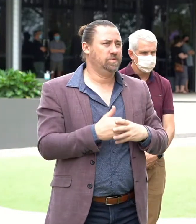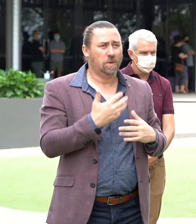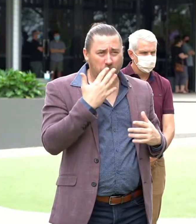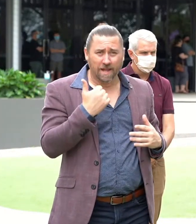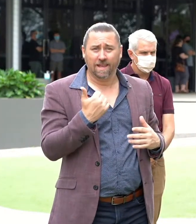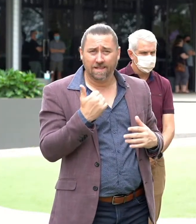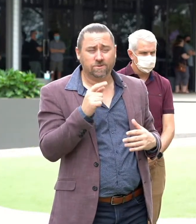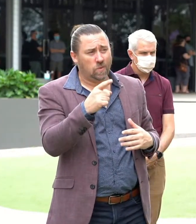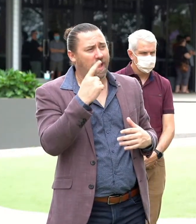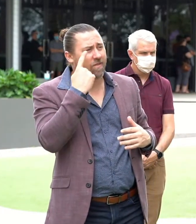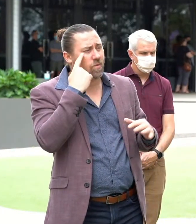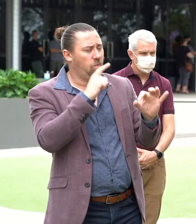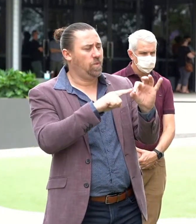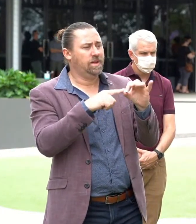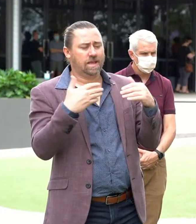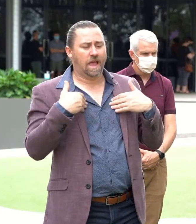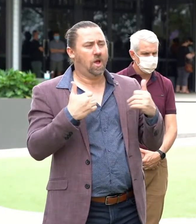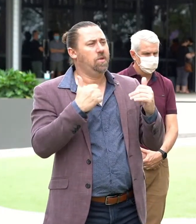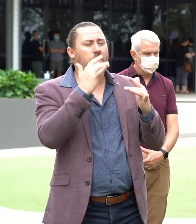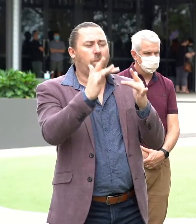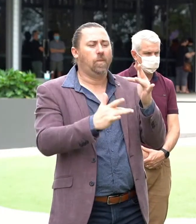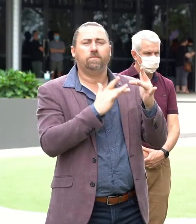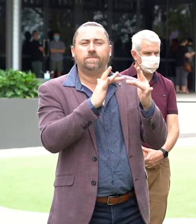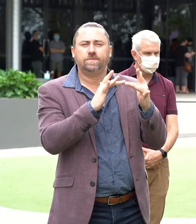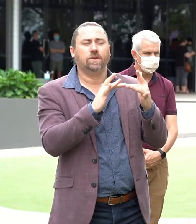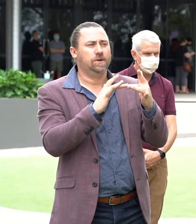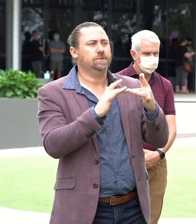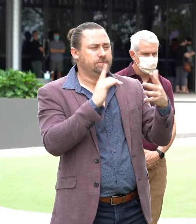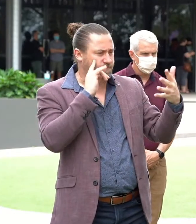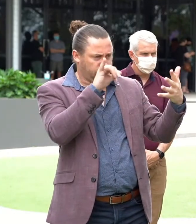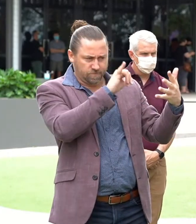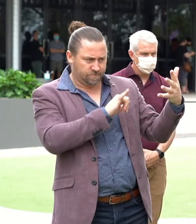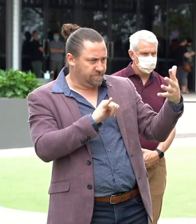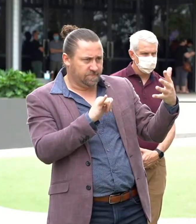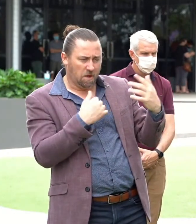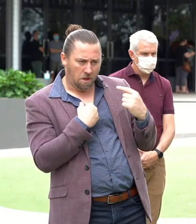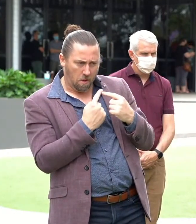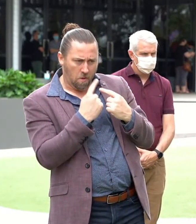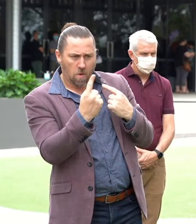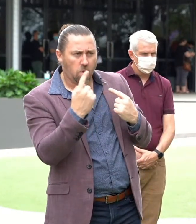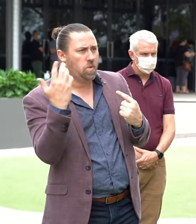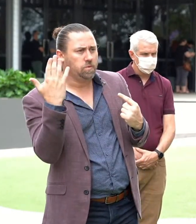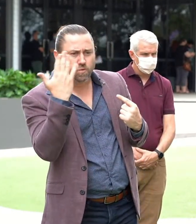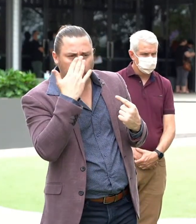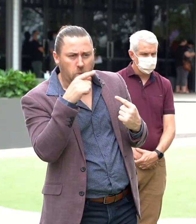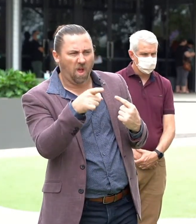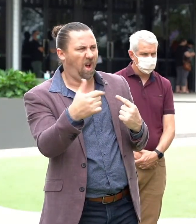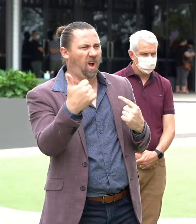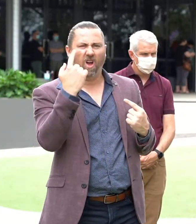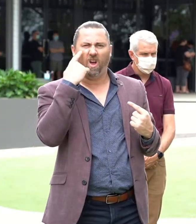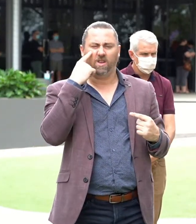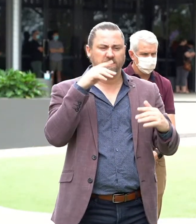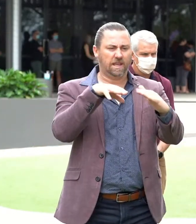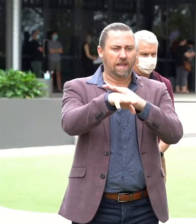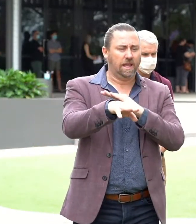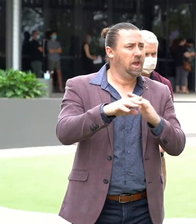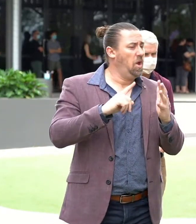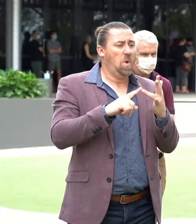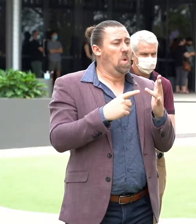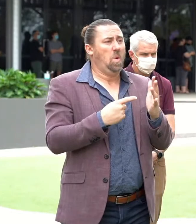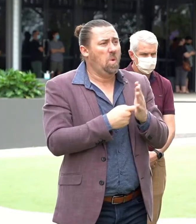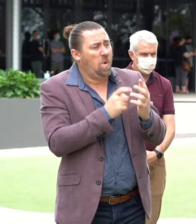on the Queensland Health website, find out where the closest schools are or the closest other opportunities, mass